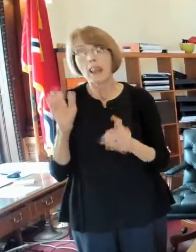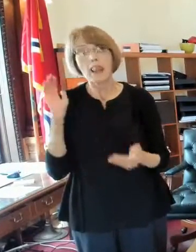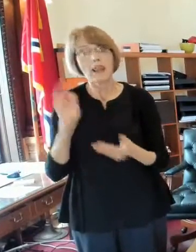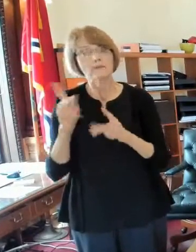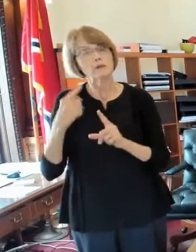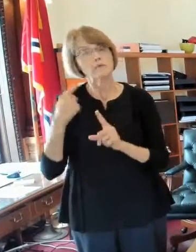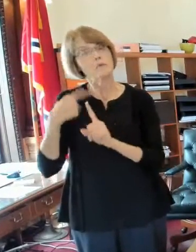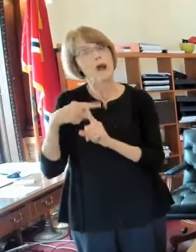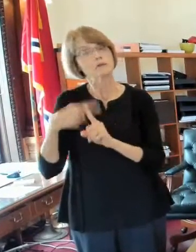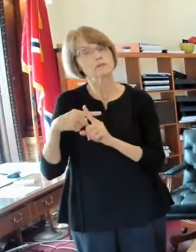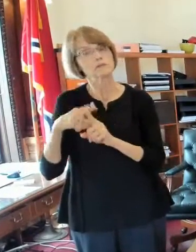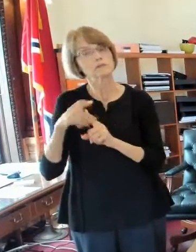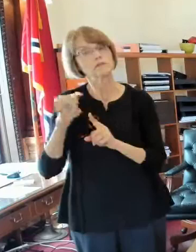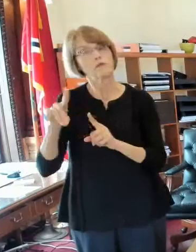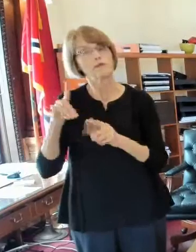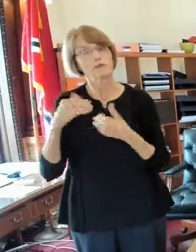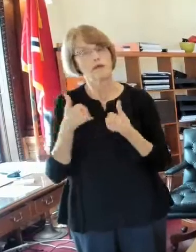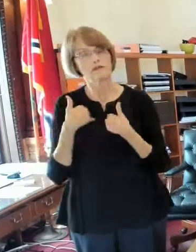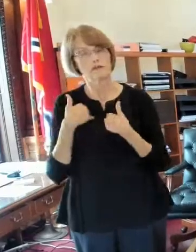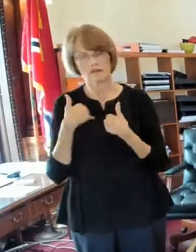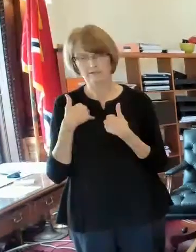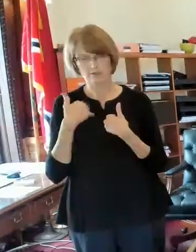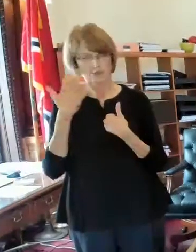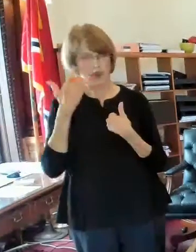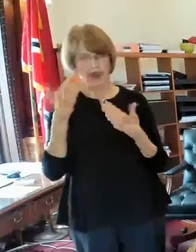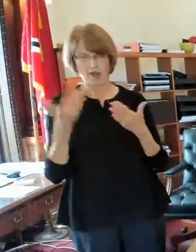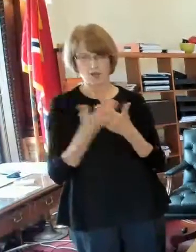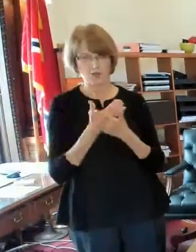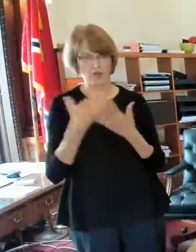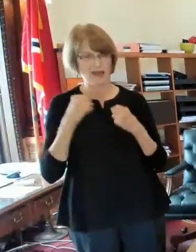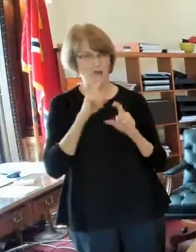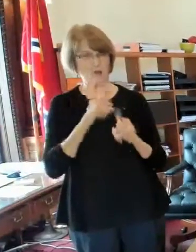So why another health order today? So,